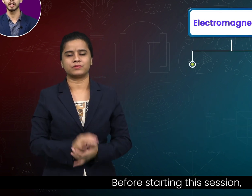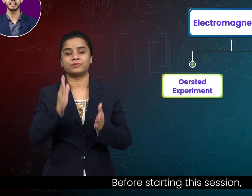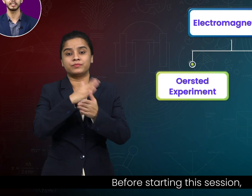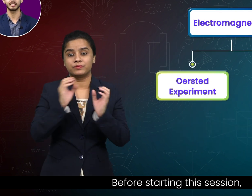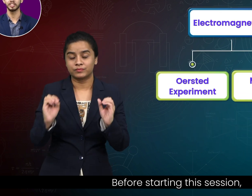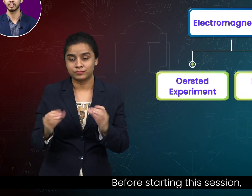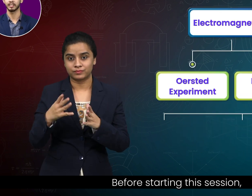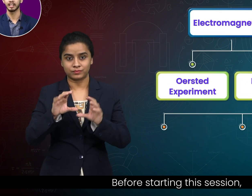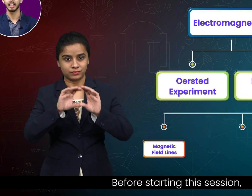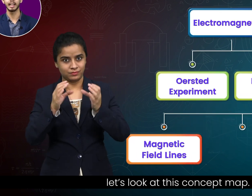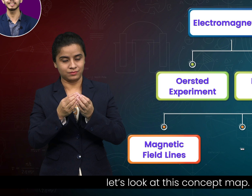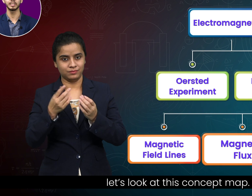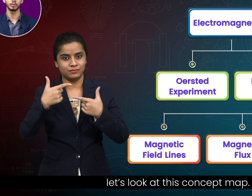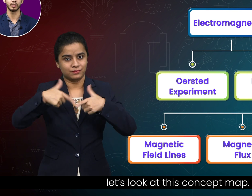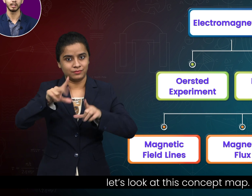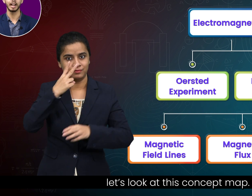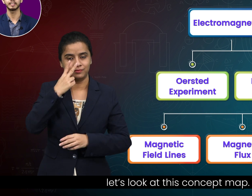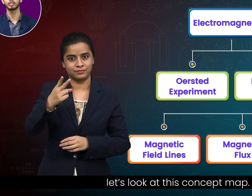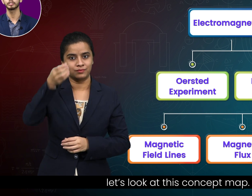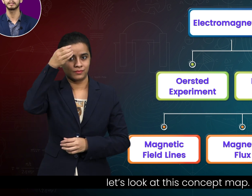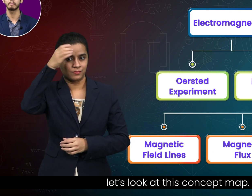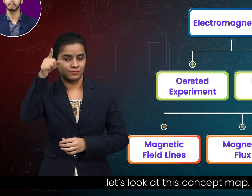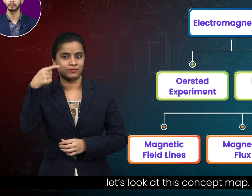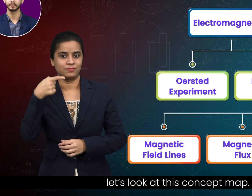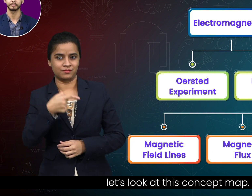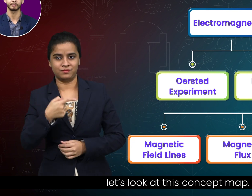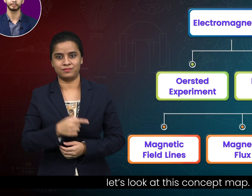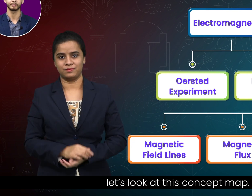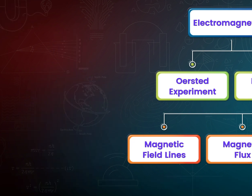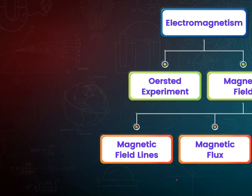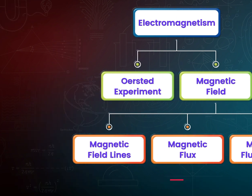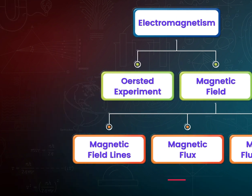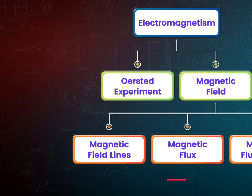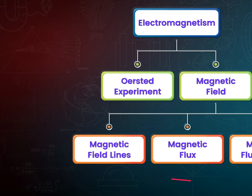Before starting the session, let's look at this concept map.